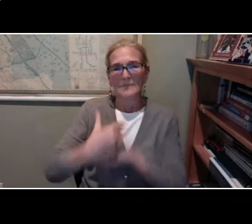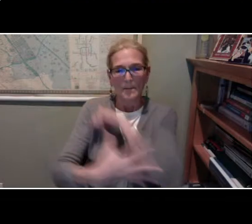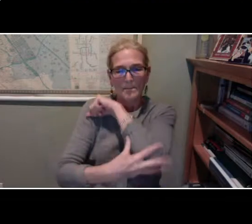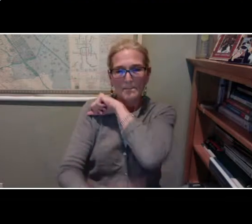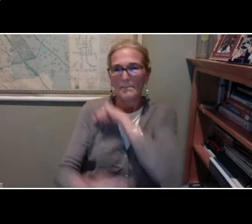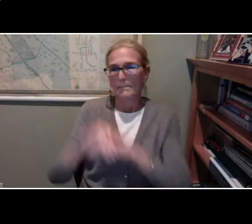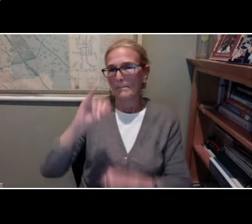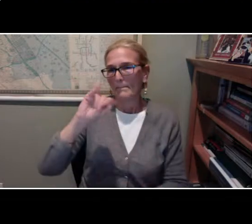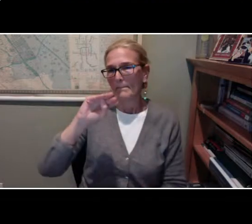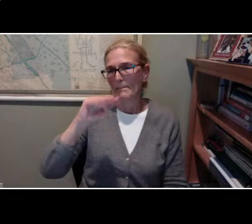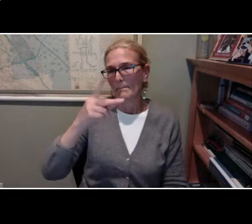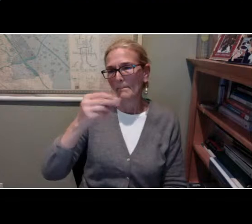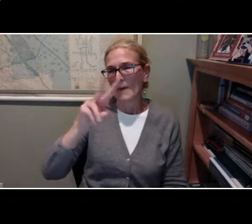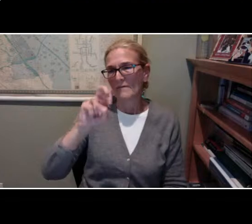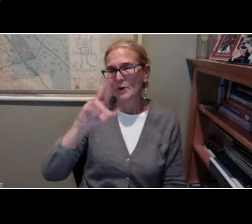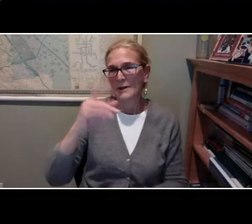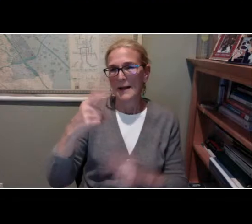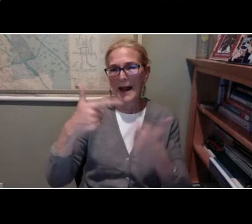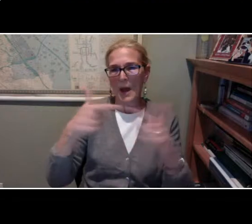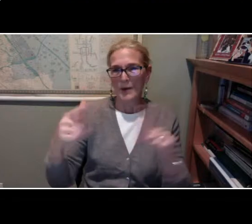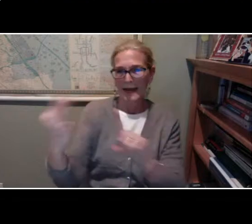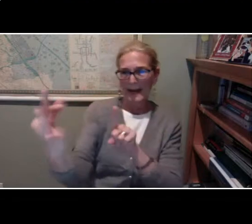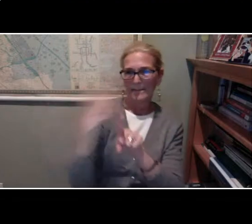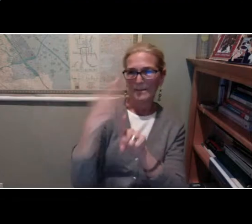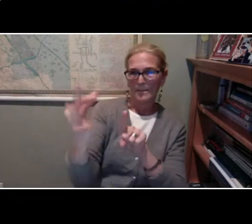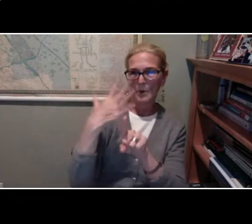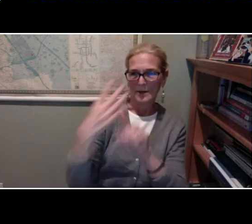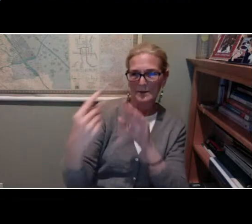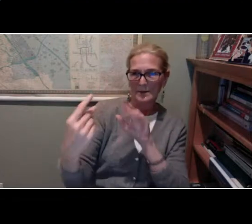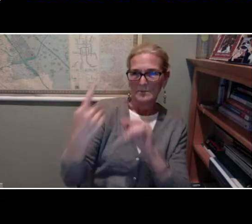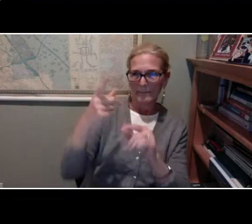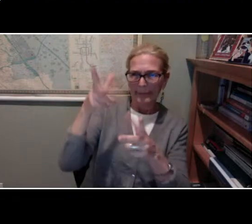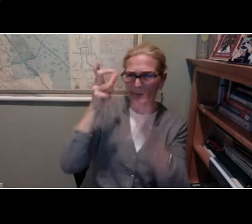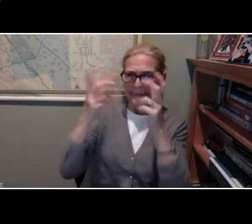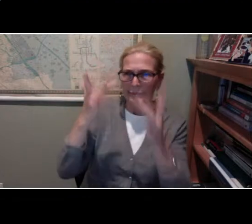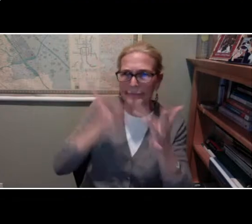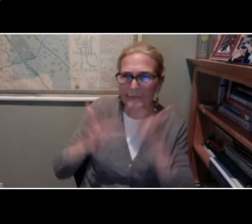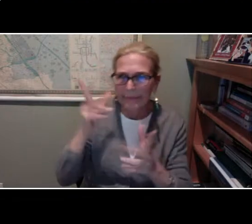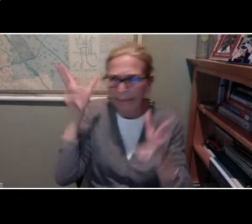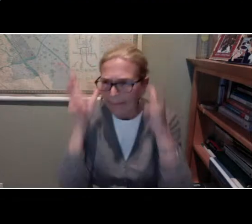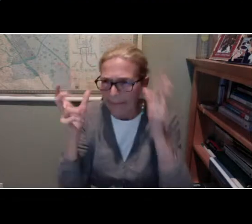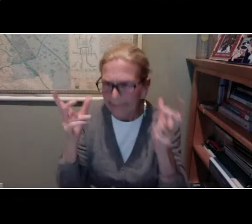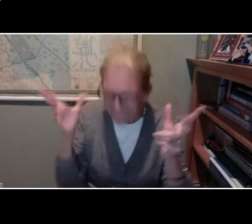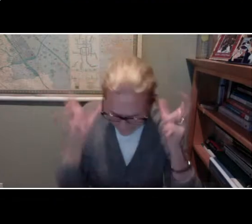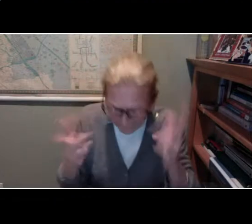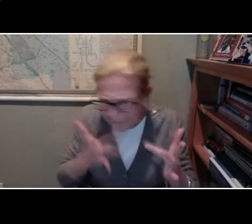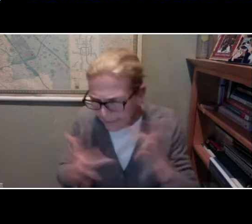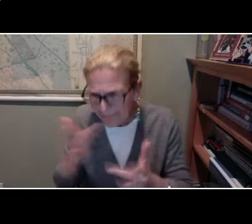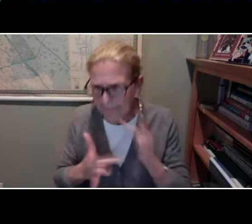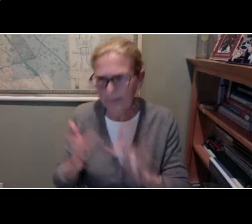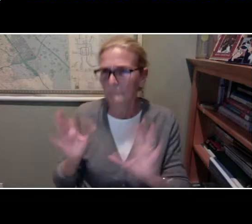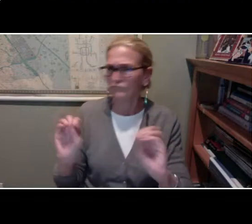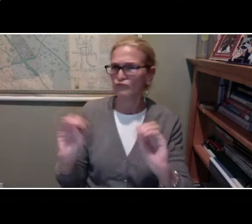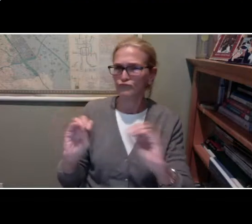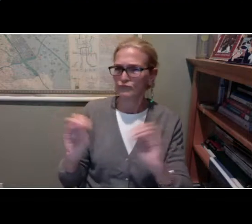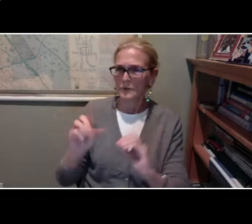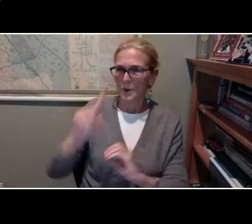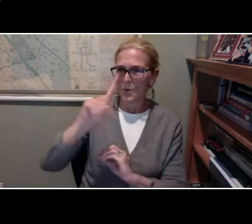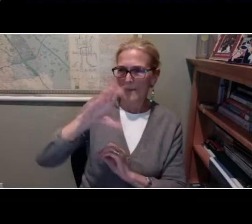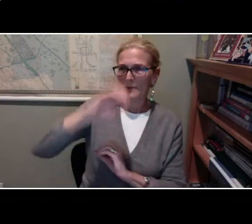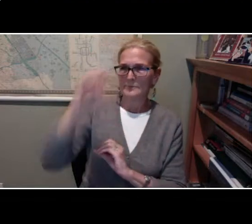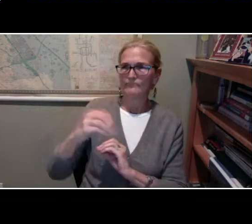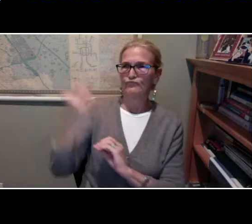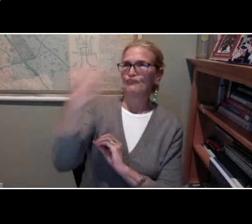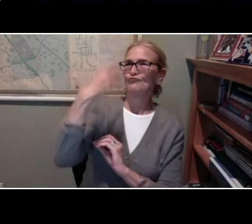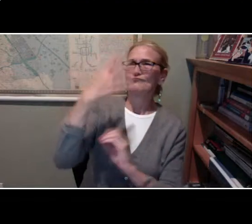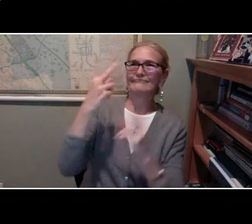Because language deprivation syndrome is because of impoverished language input. So if a deaf child